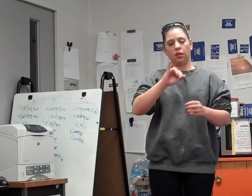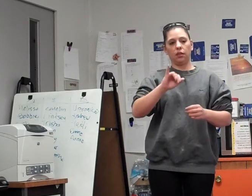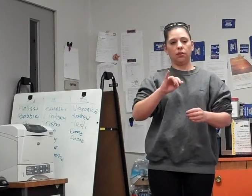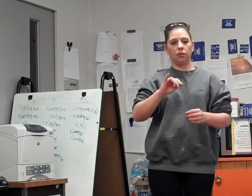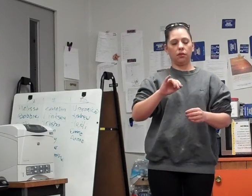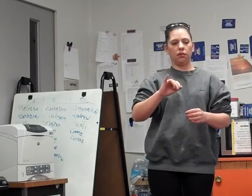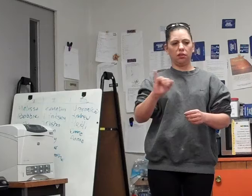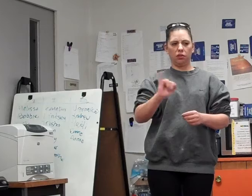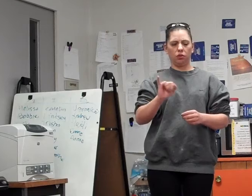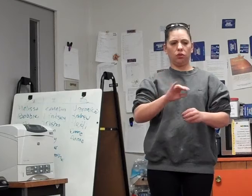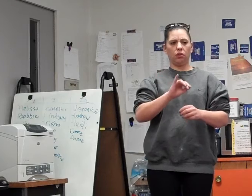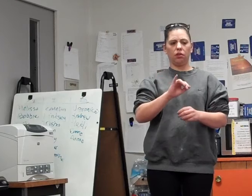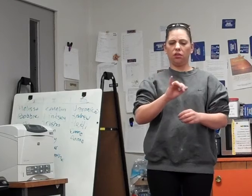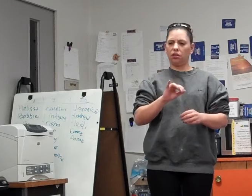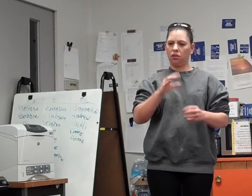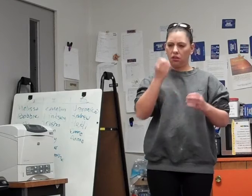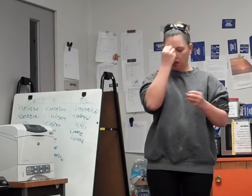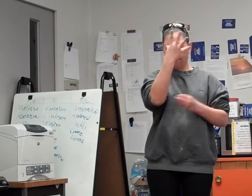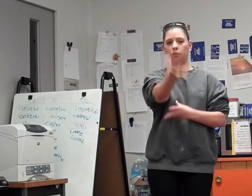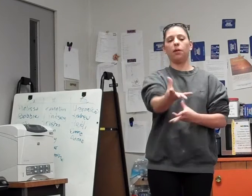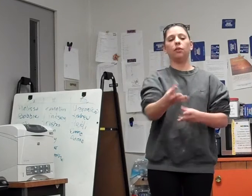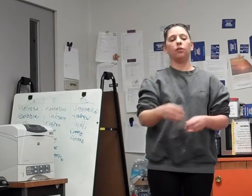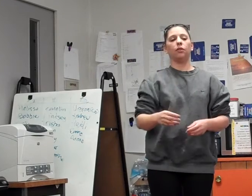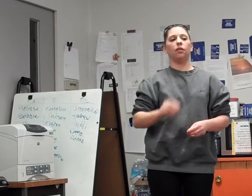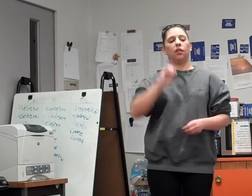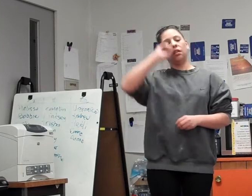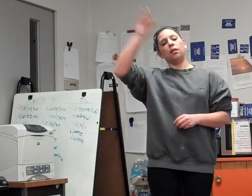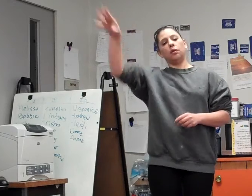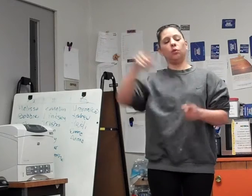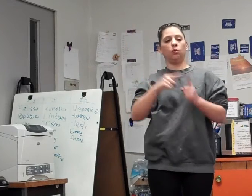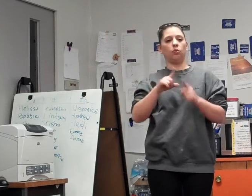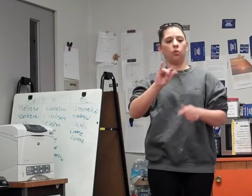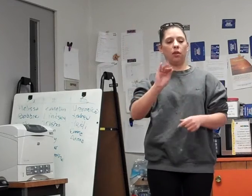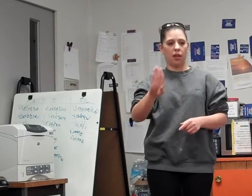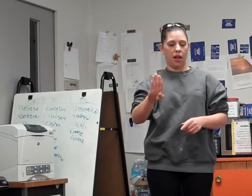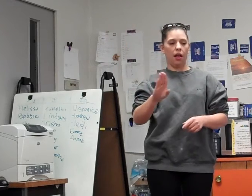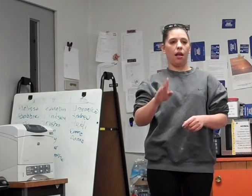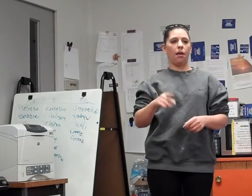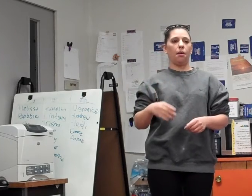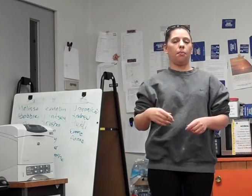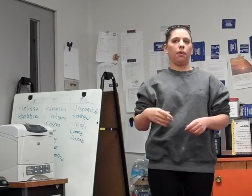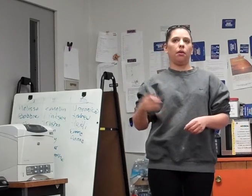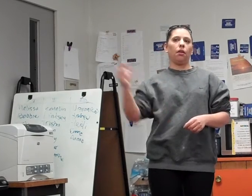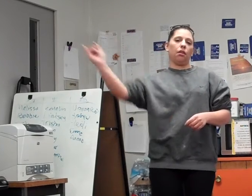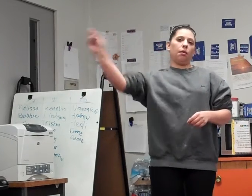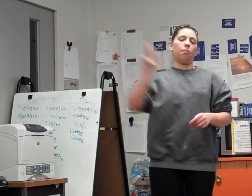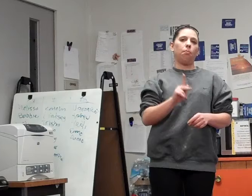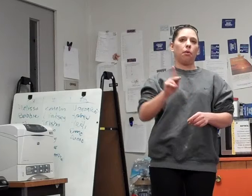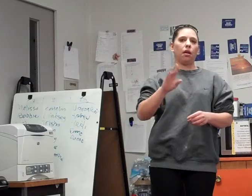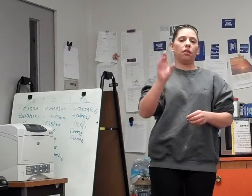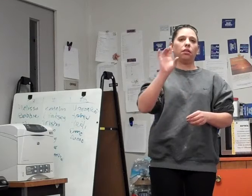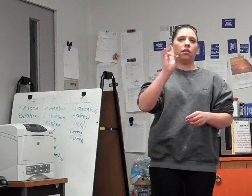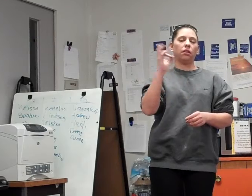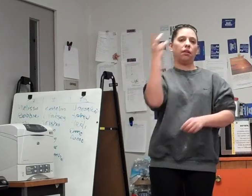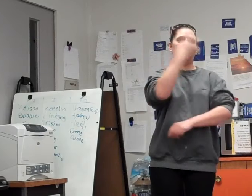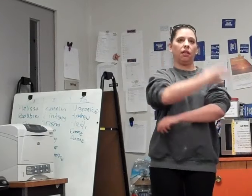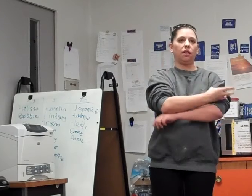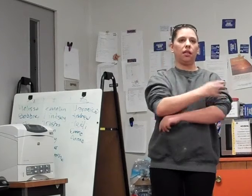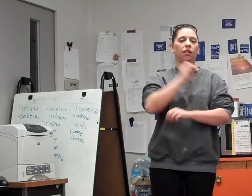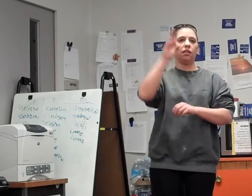we get the results of any specimens that we obtain within 7 days. So we are able to send those to our doctor and to their